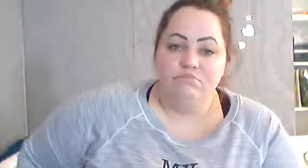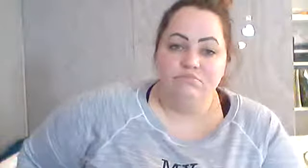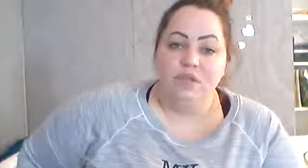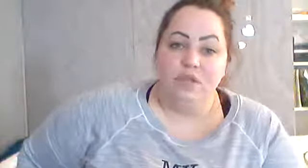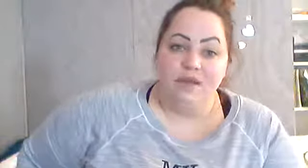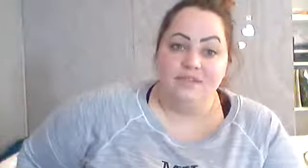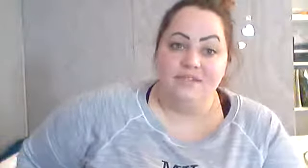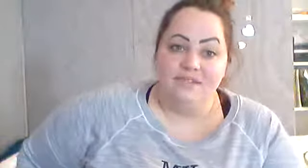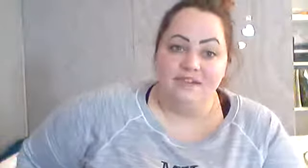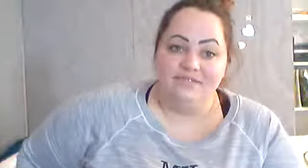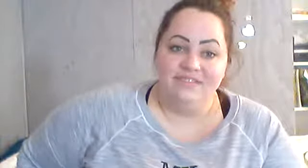a lot of stuff.